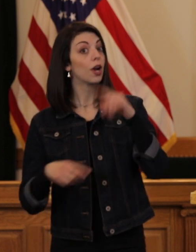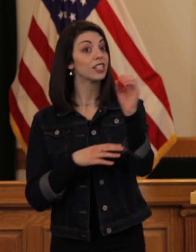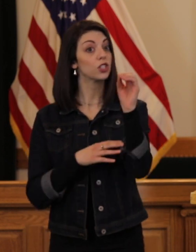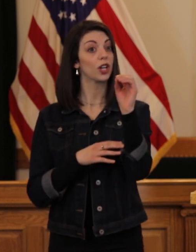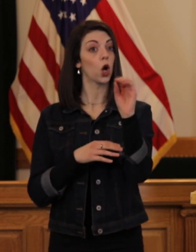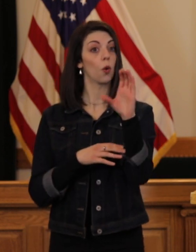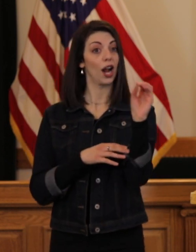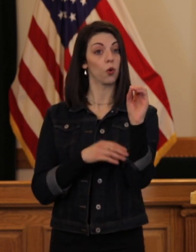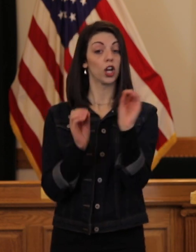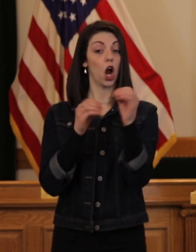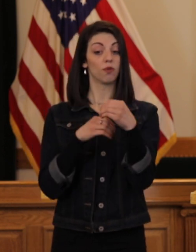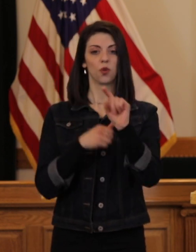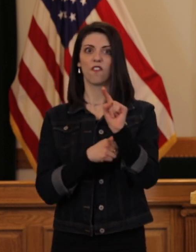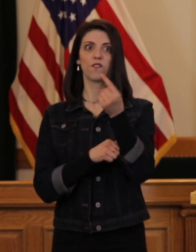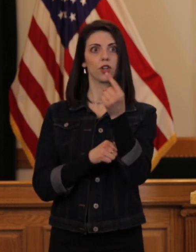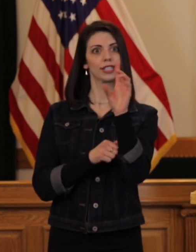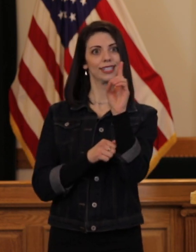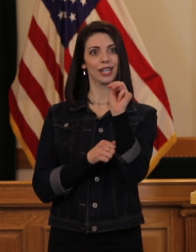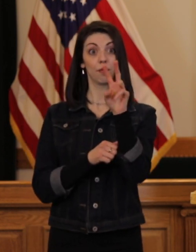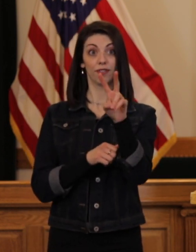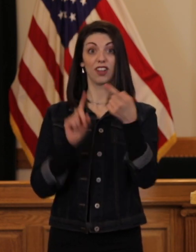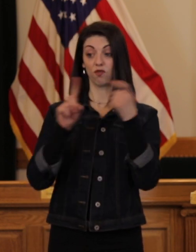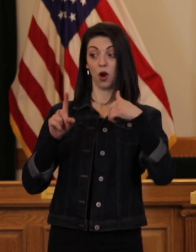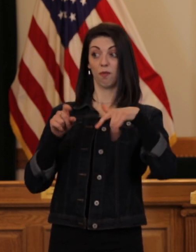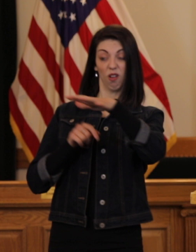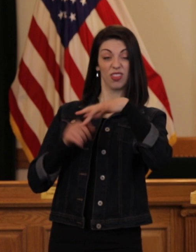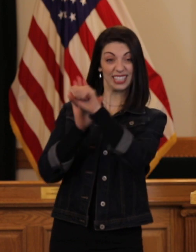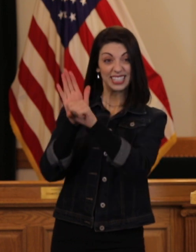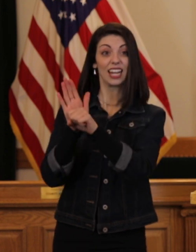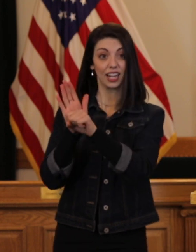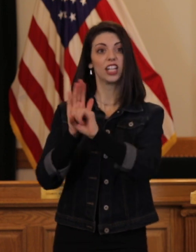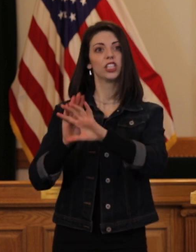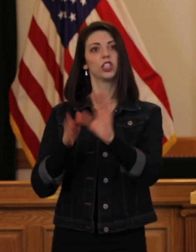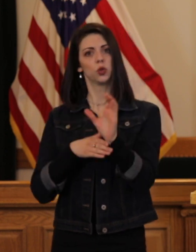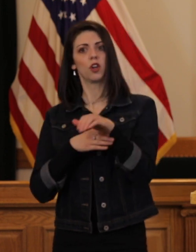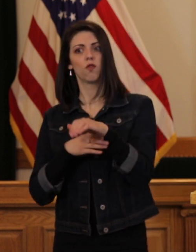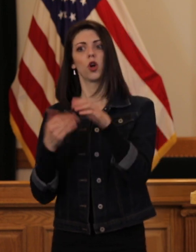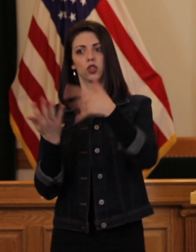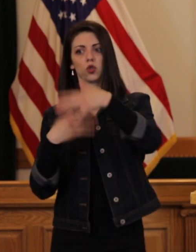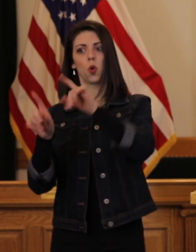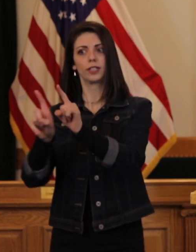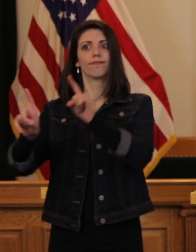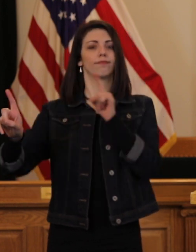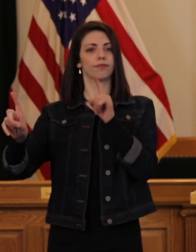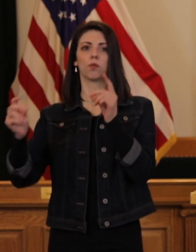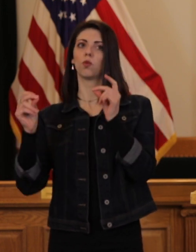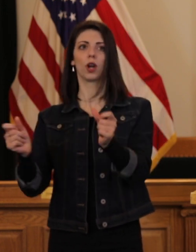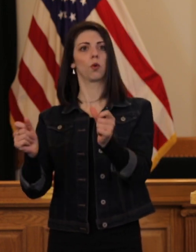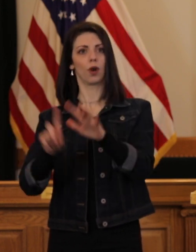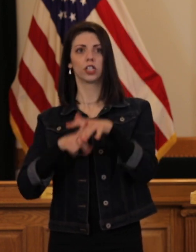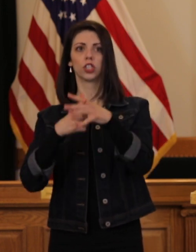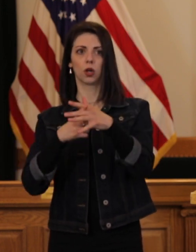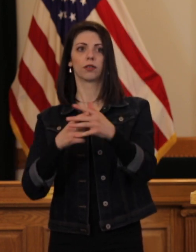County offices were among the first DMVs in the state to enforce social distancing procedures at the very outset of this